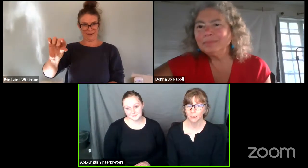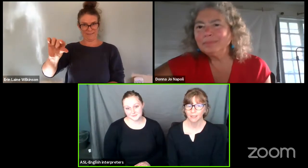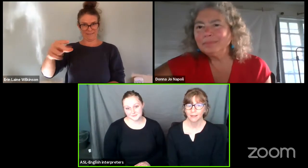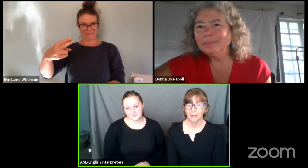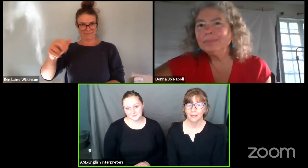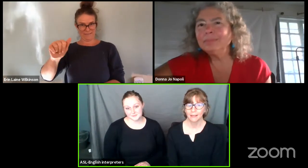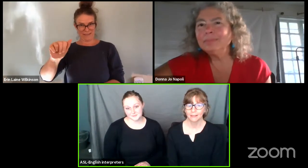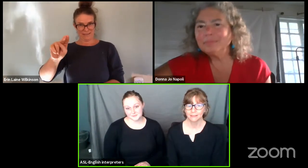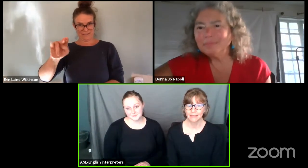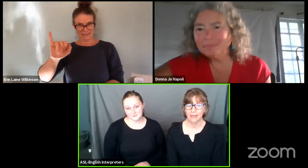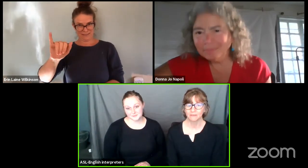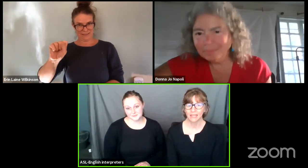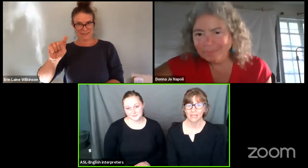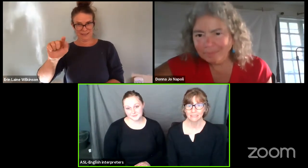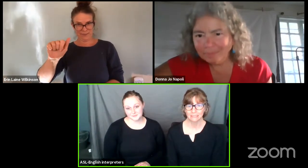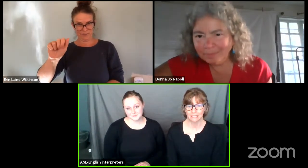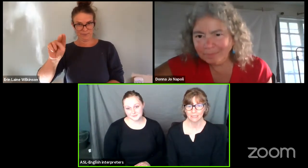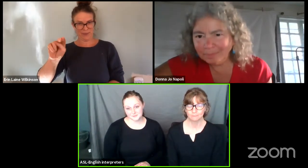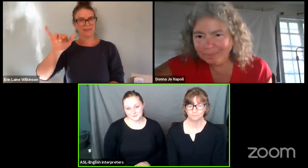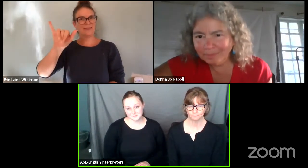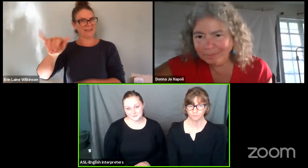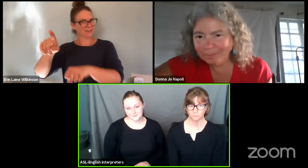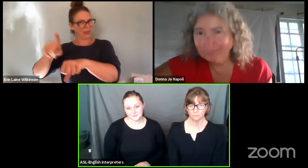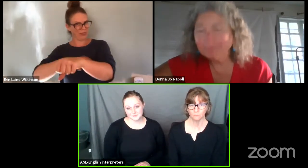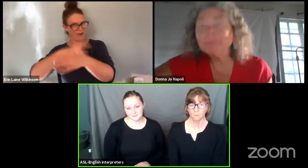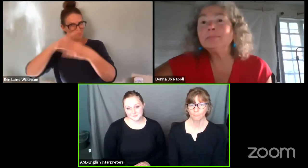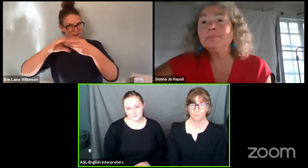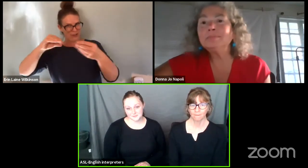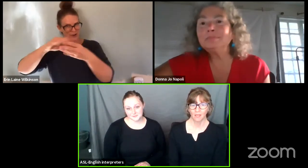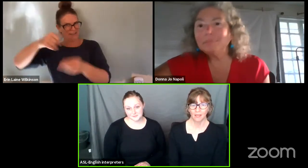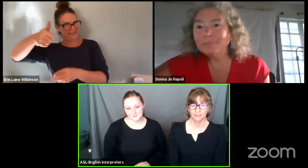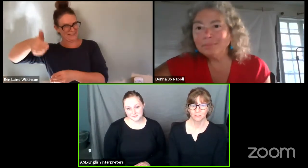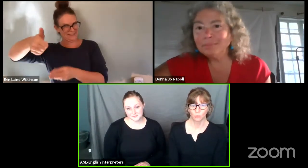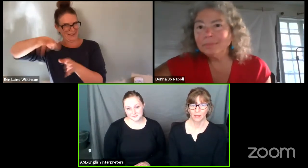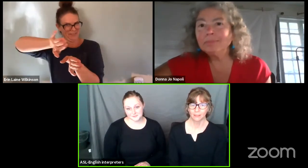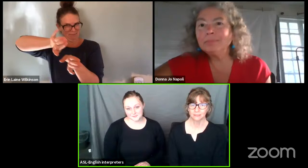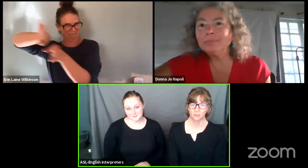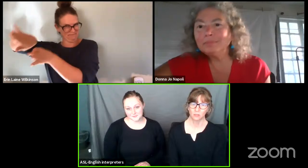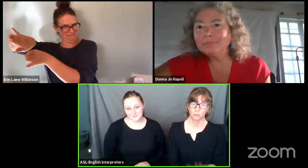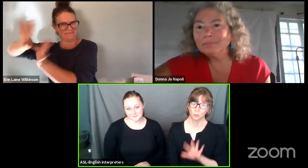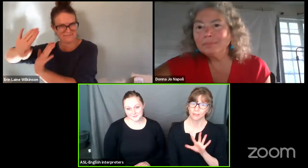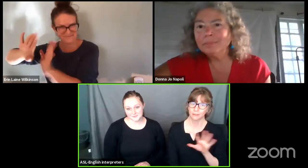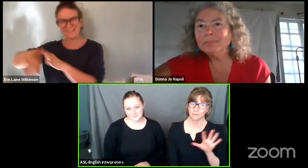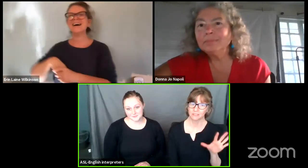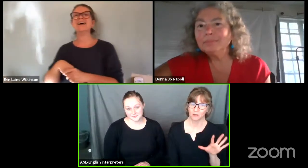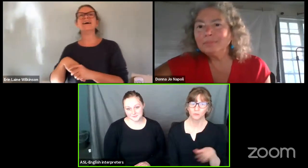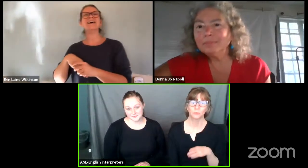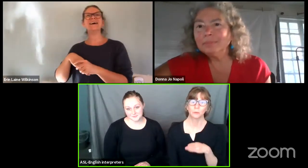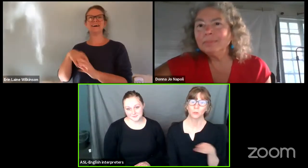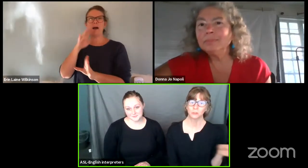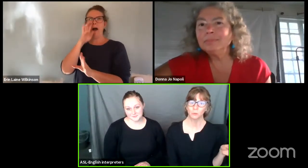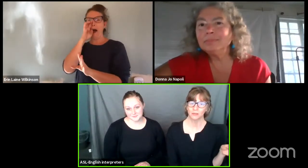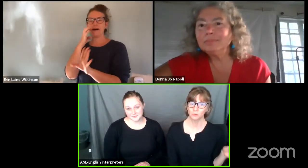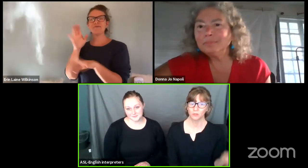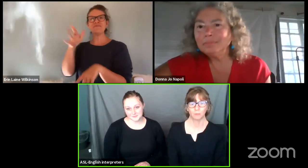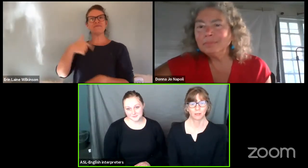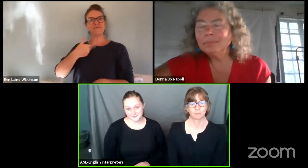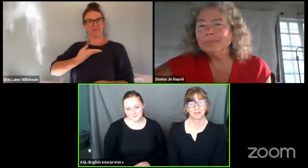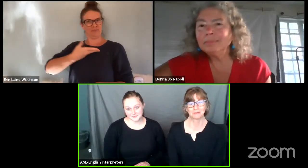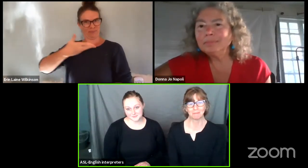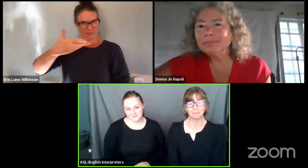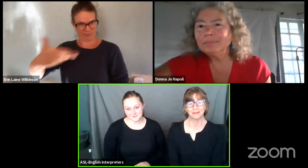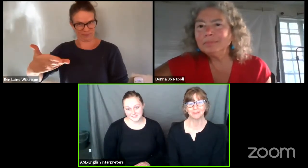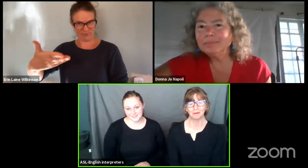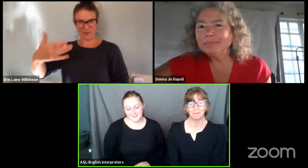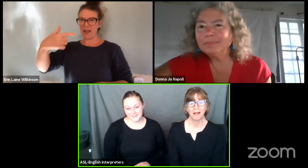workshop in Afghanistan. And so that is a long story in and of itself, which we will go into at another time